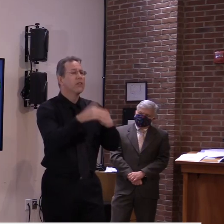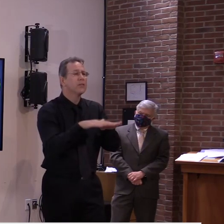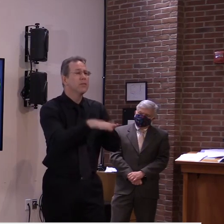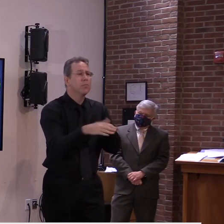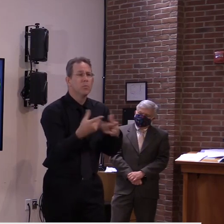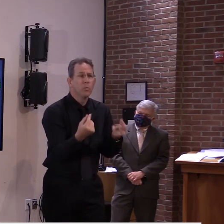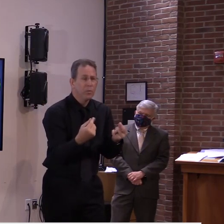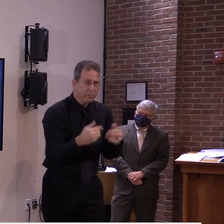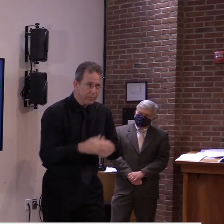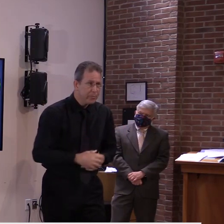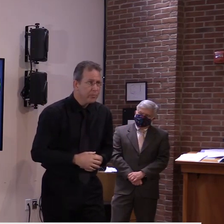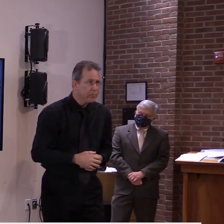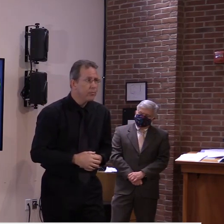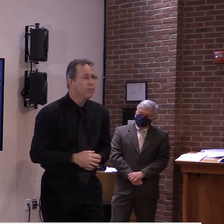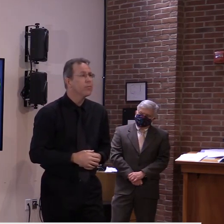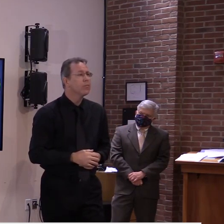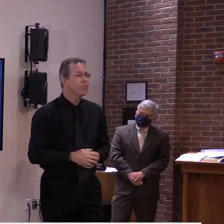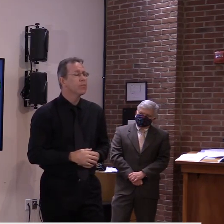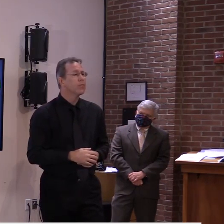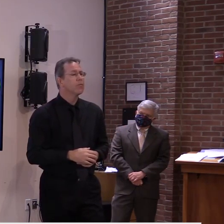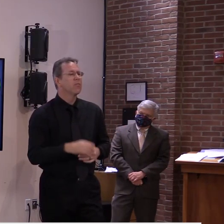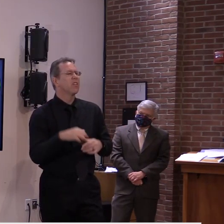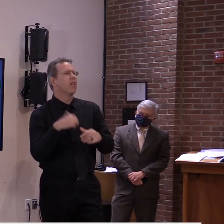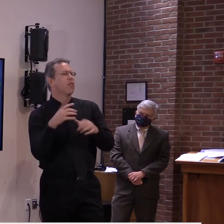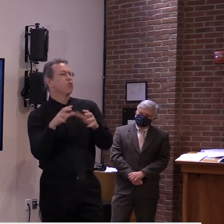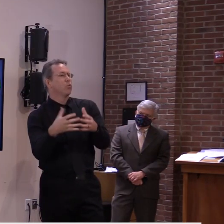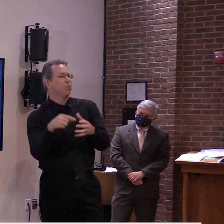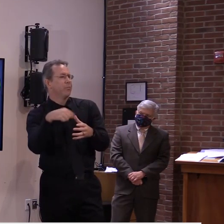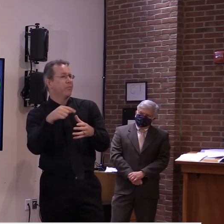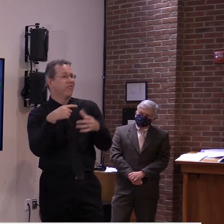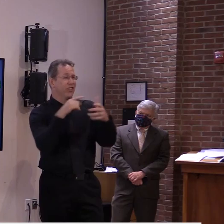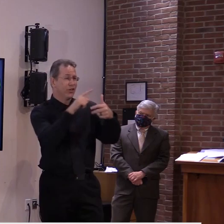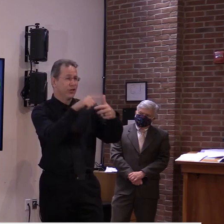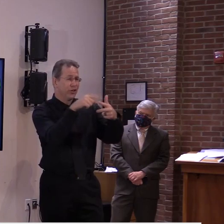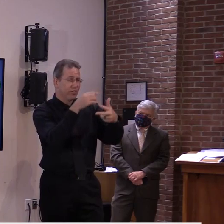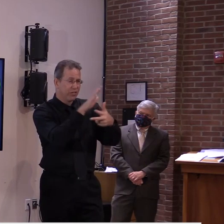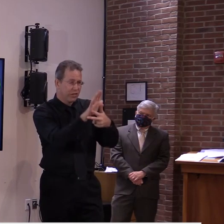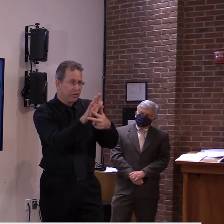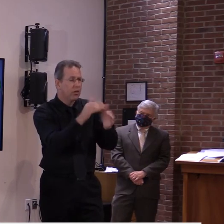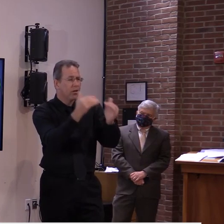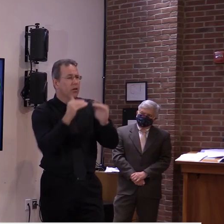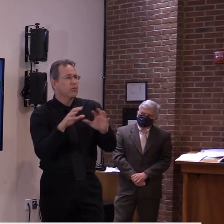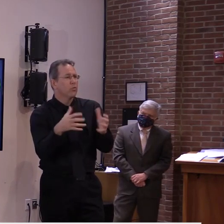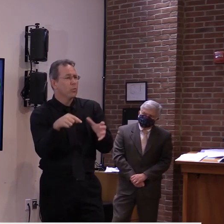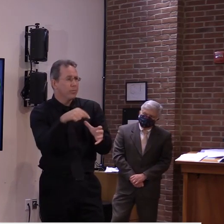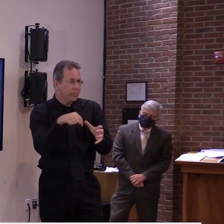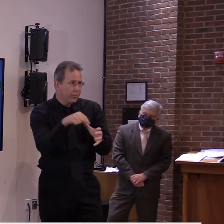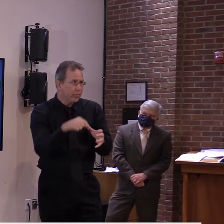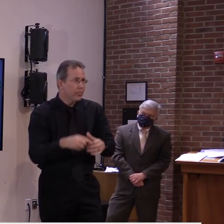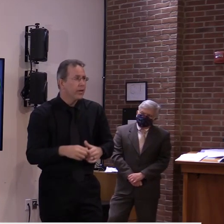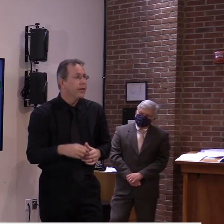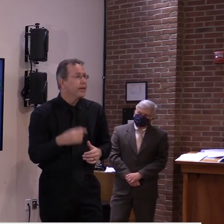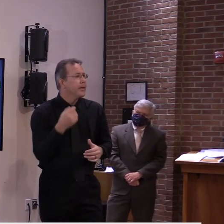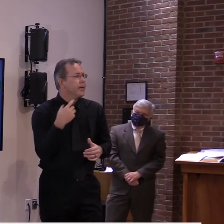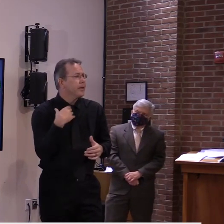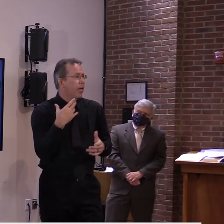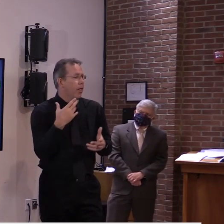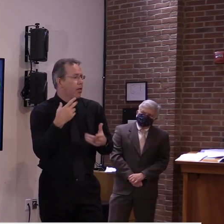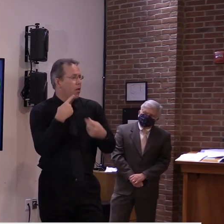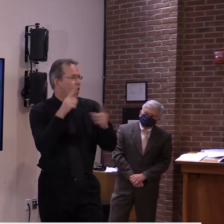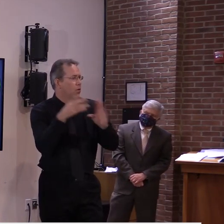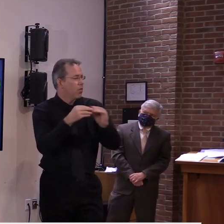groupings, which federally have not even been nationally announced, if you will, though